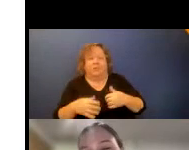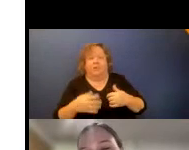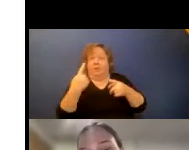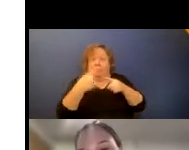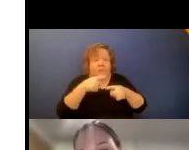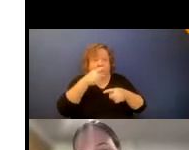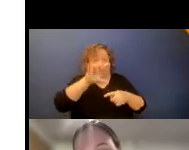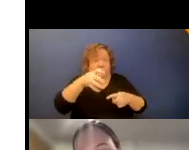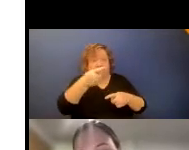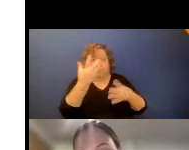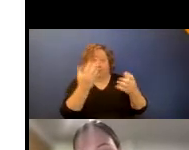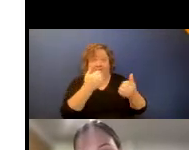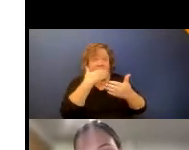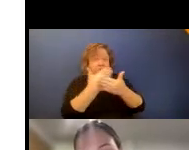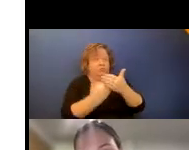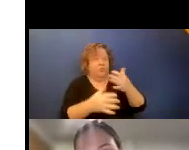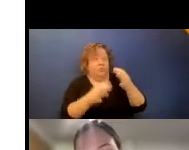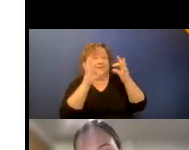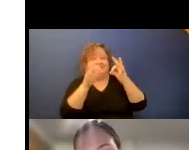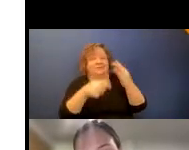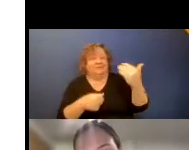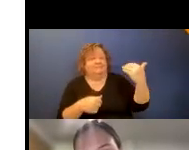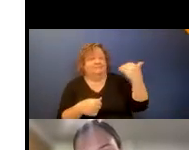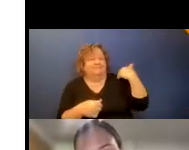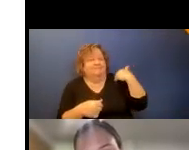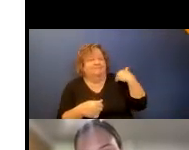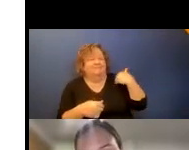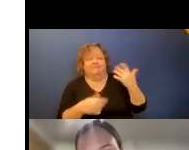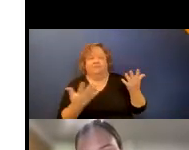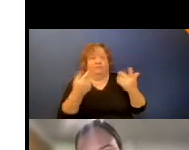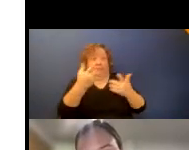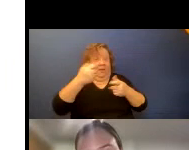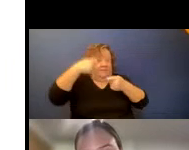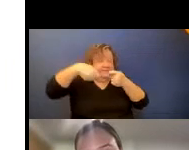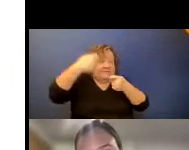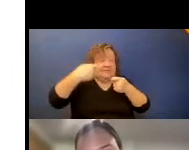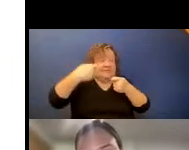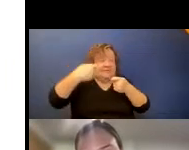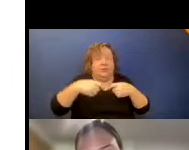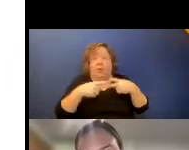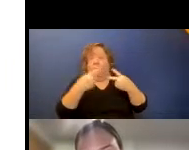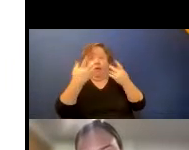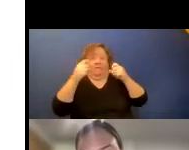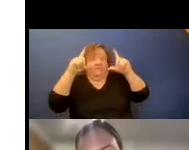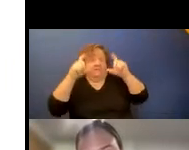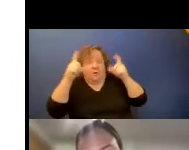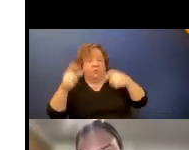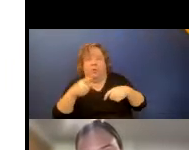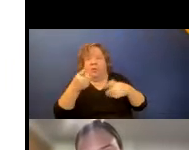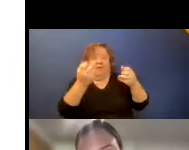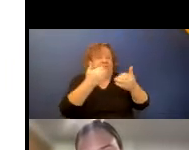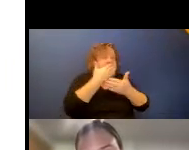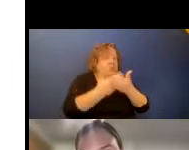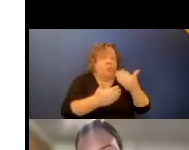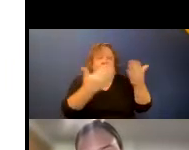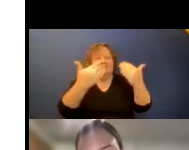imagery, anything that you would like to share with us for inclusion in the toolkit, we are all ears and eyes, and we are